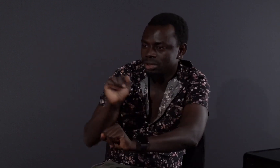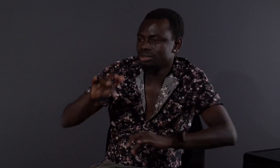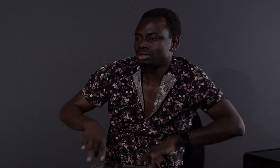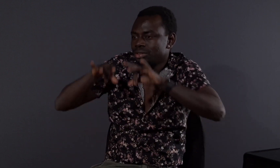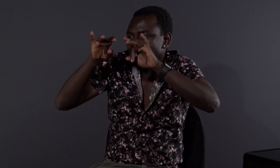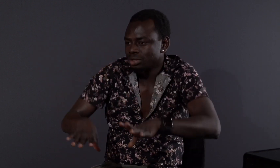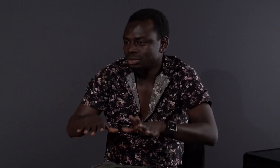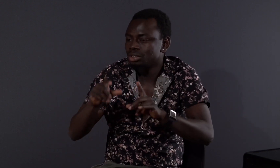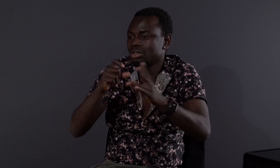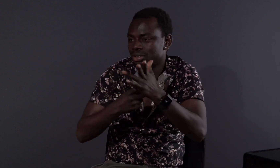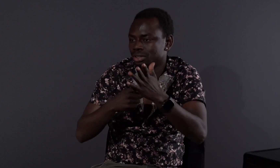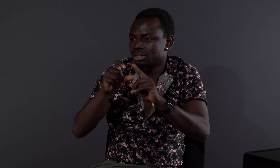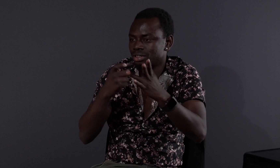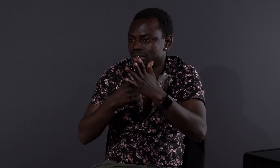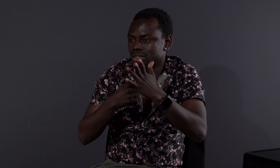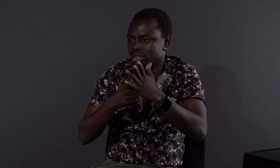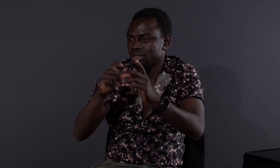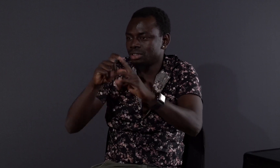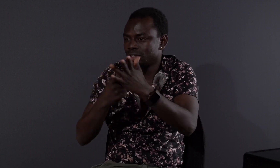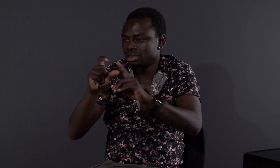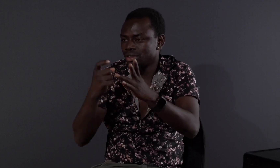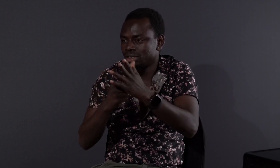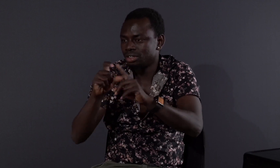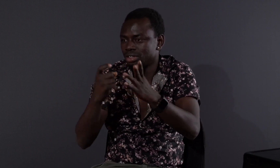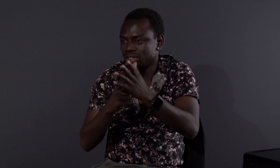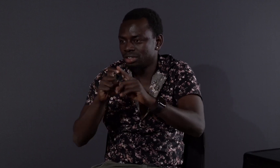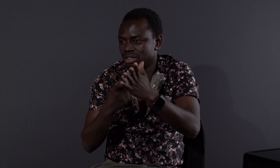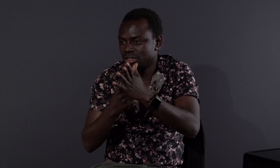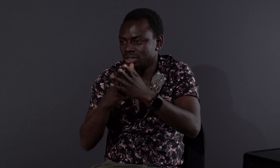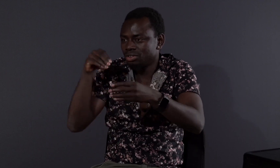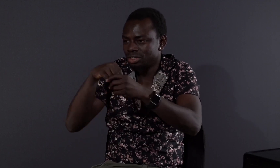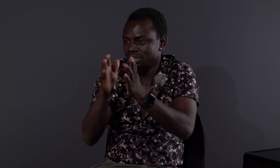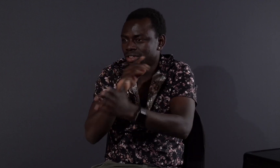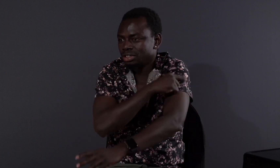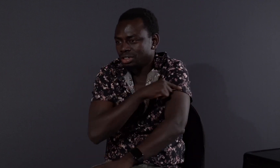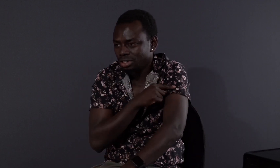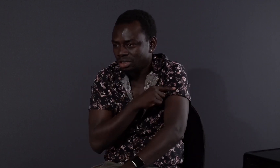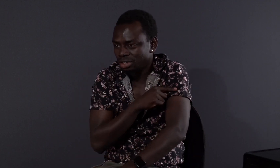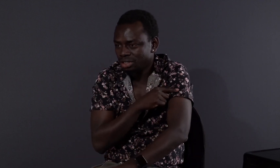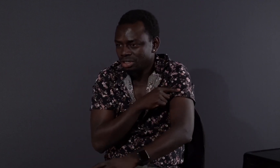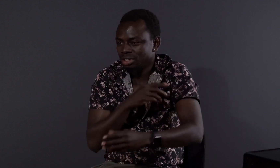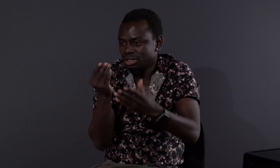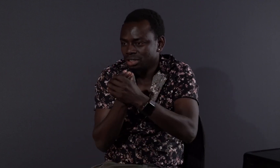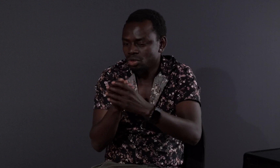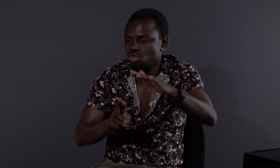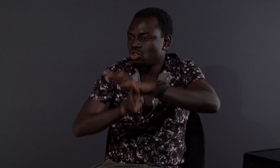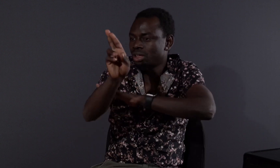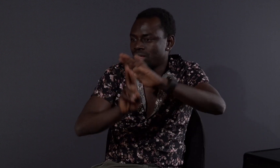overseas. They want to keep people safe, so I went to see a doctor at the refugee centre.